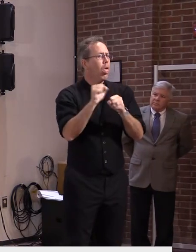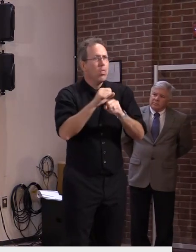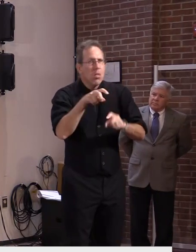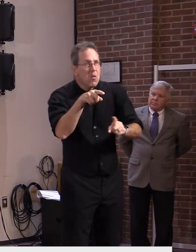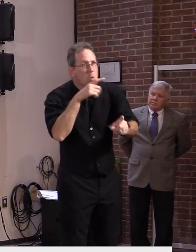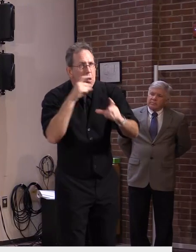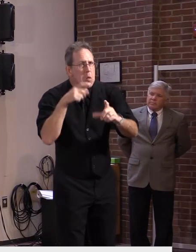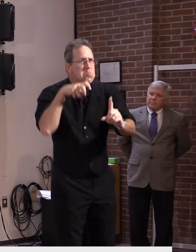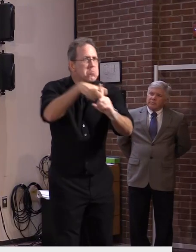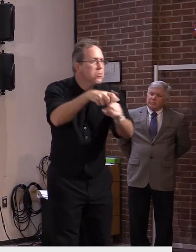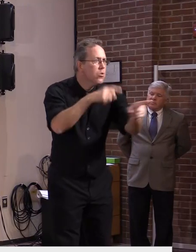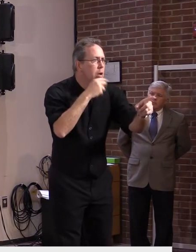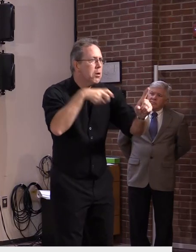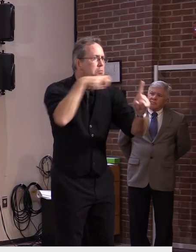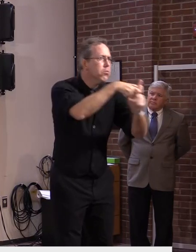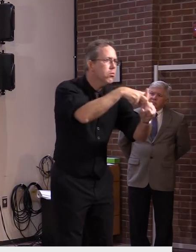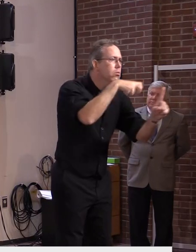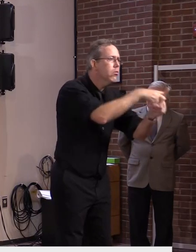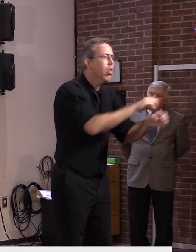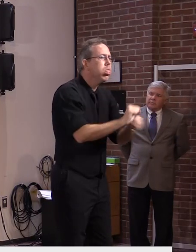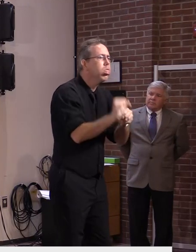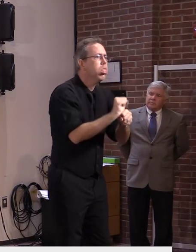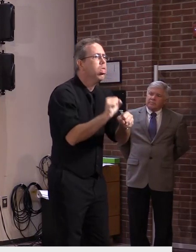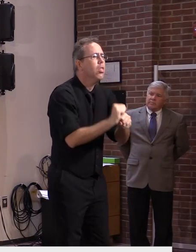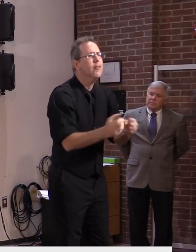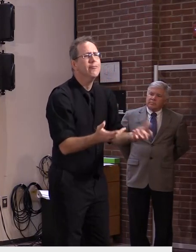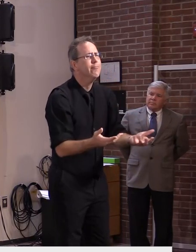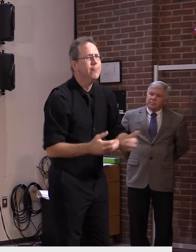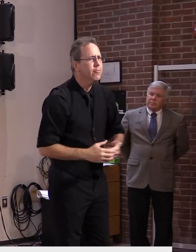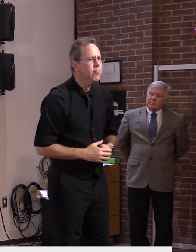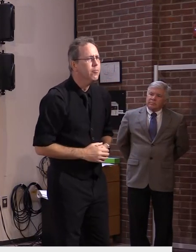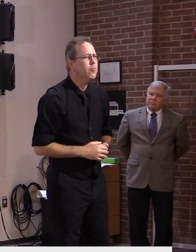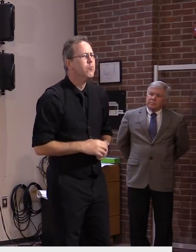get through this. It would just create one more controversy.